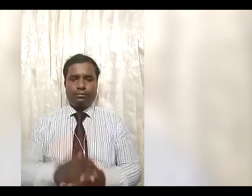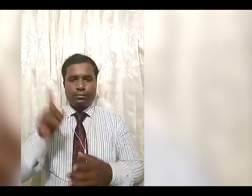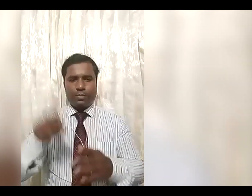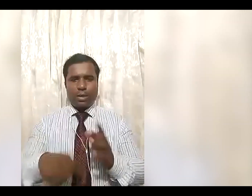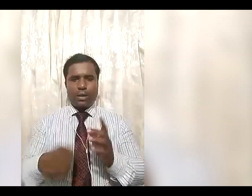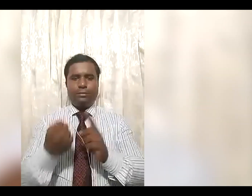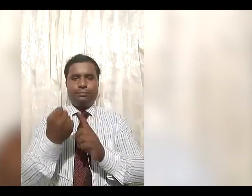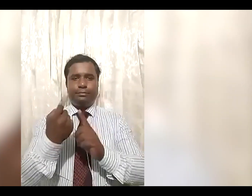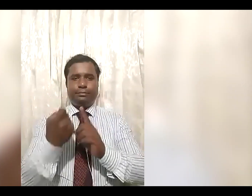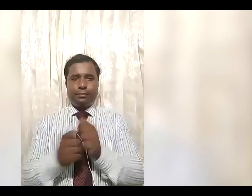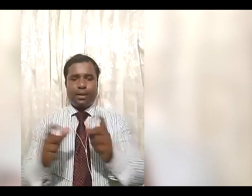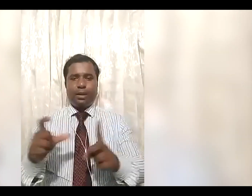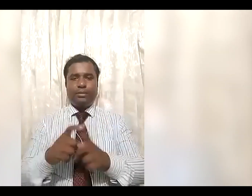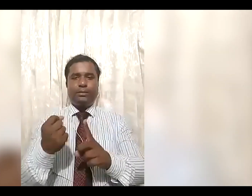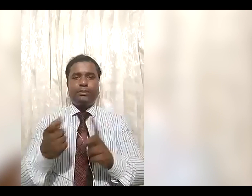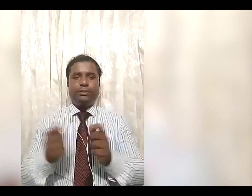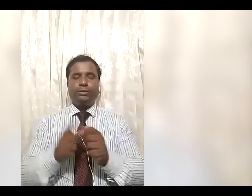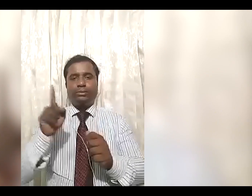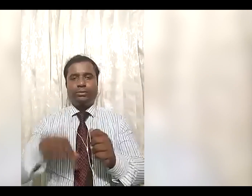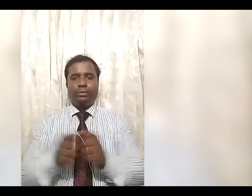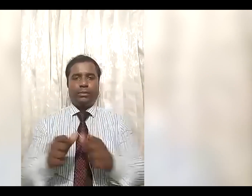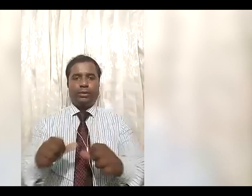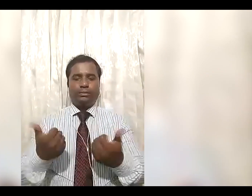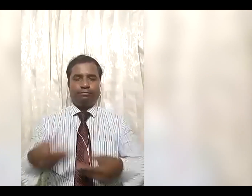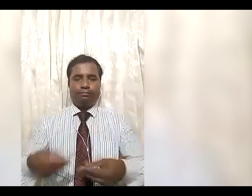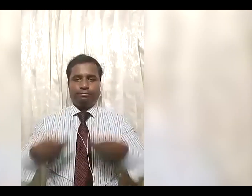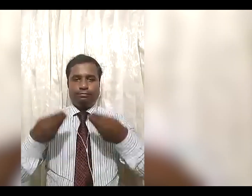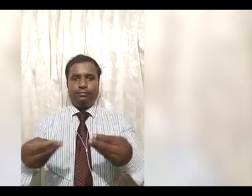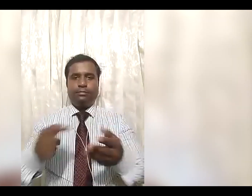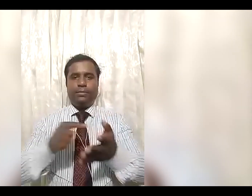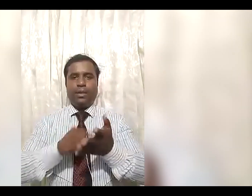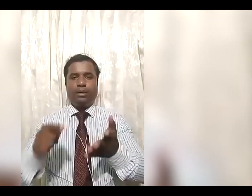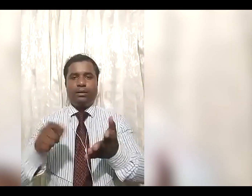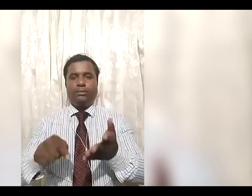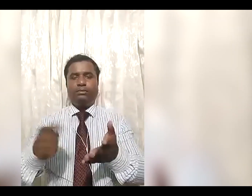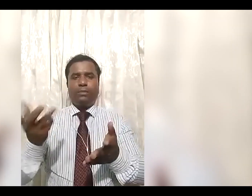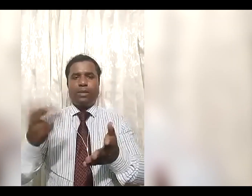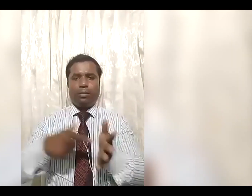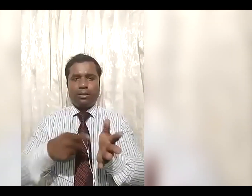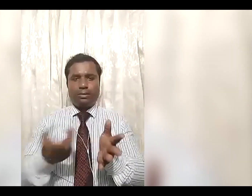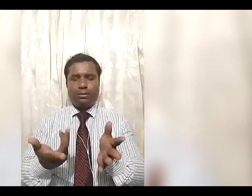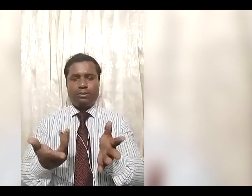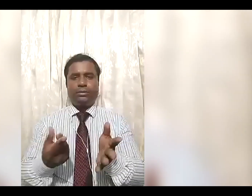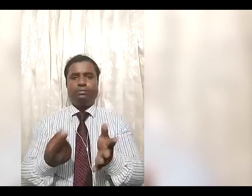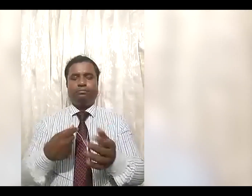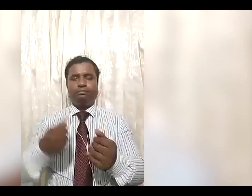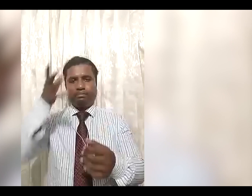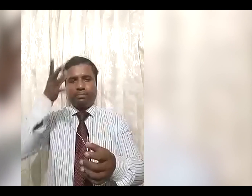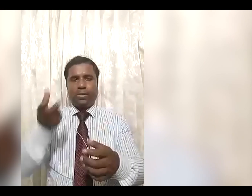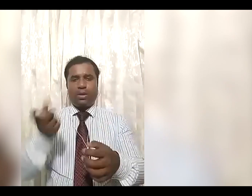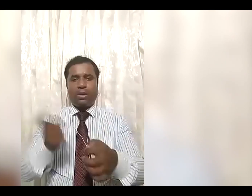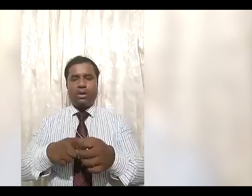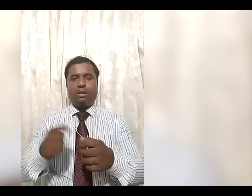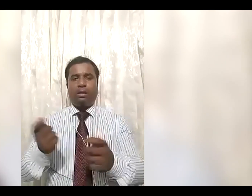And it's a service that's provided free of charge to companies that you can ask questions about. If you want to hire